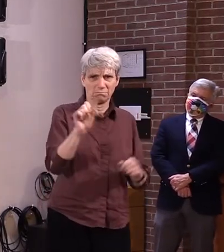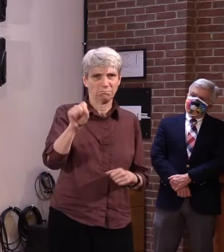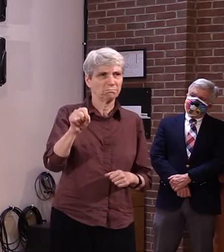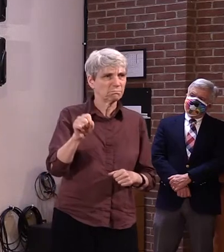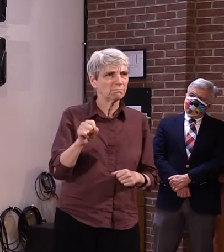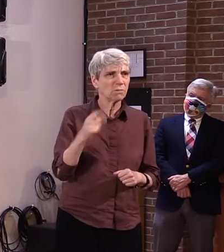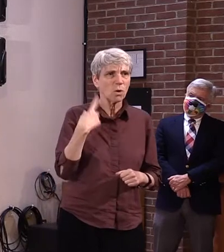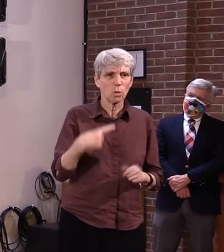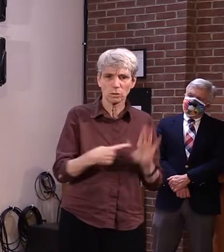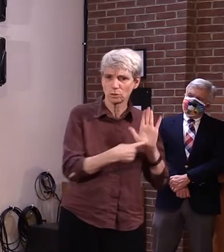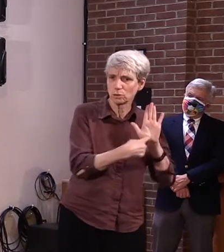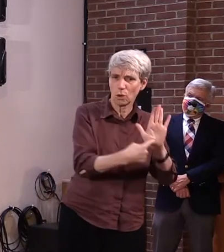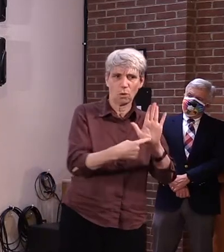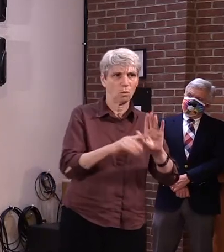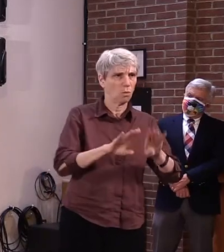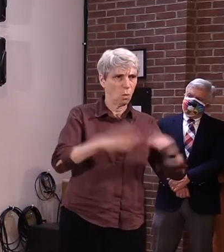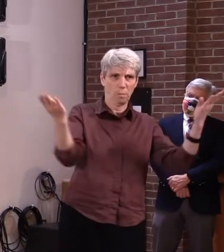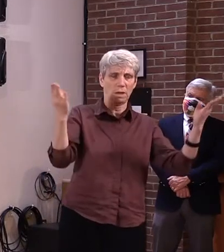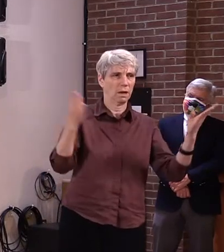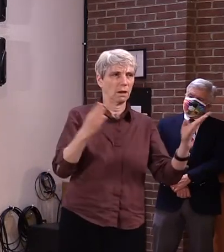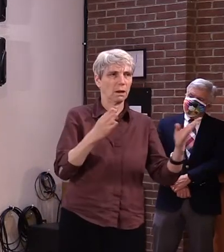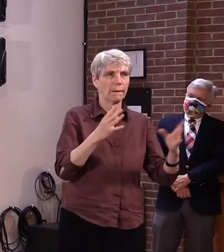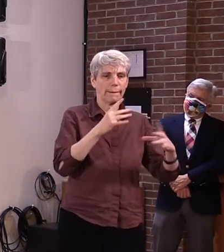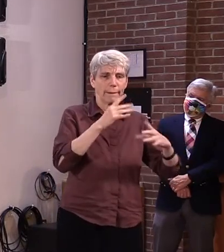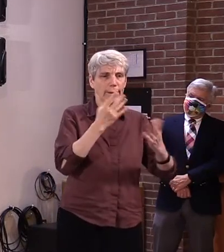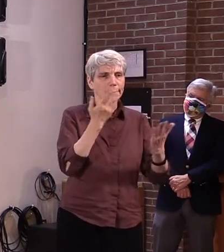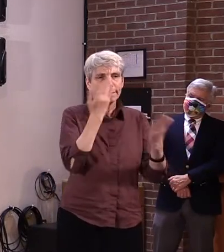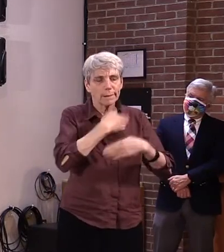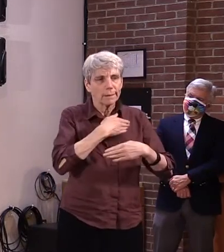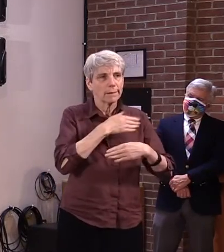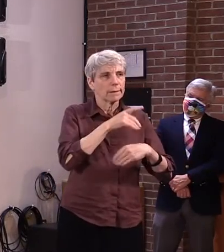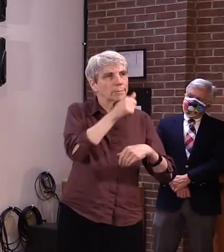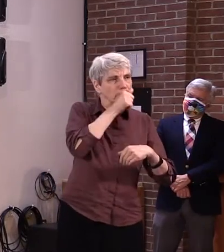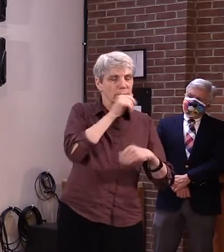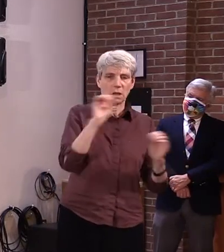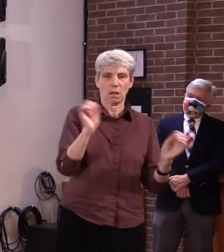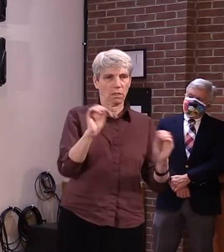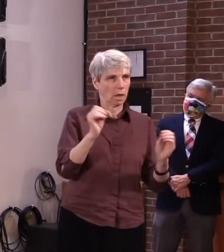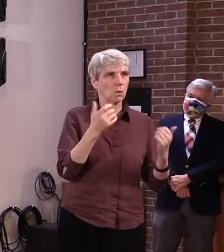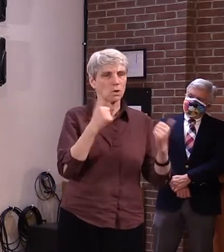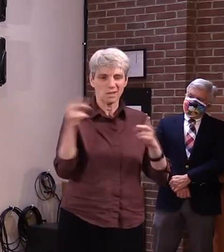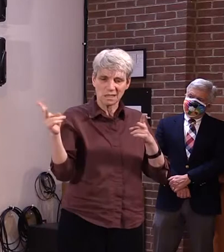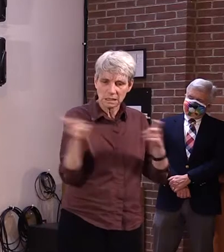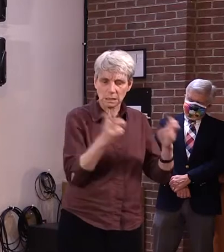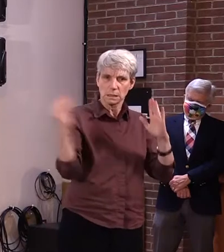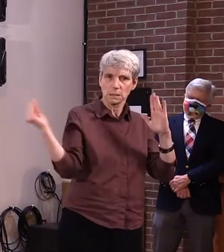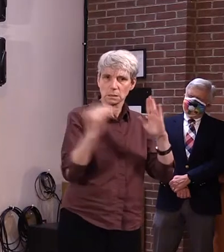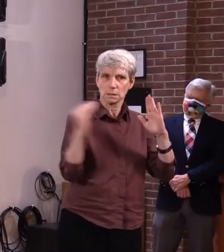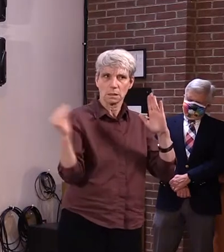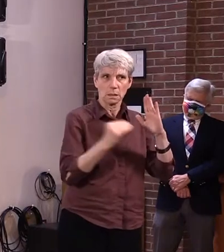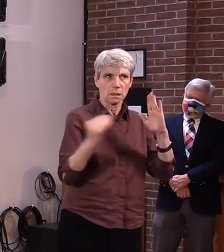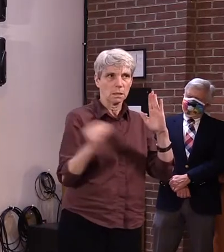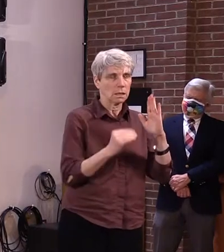we have as much accurate information up to date as possible.